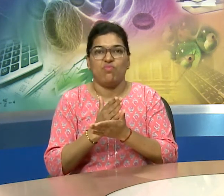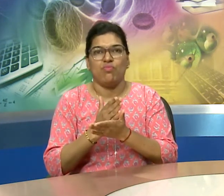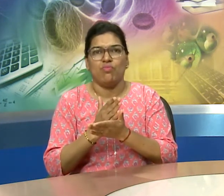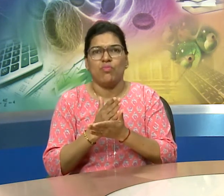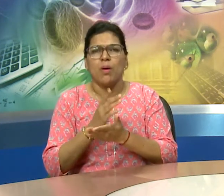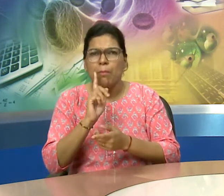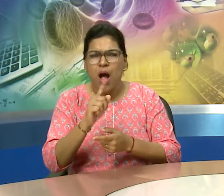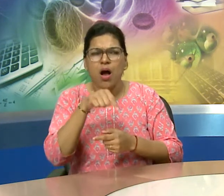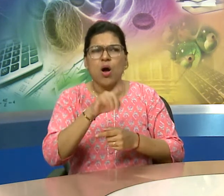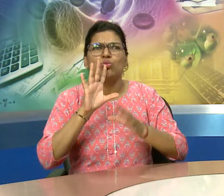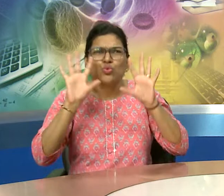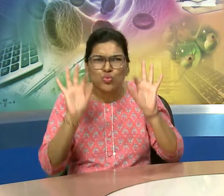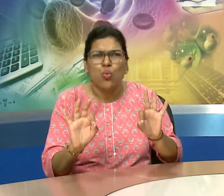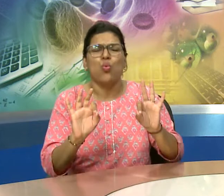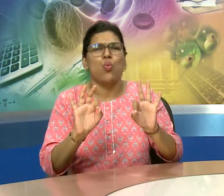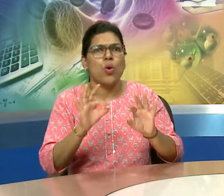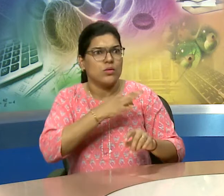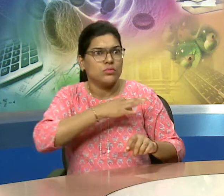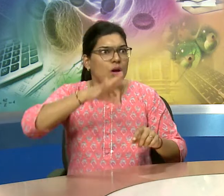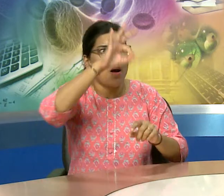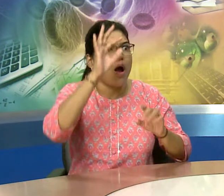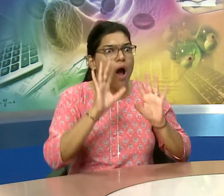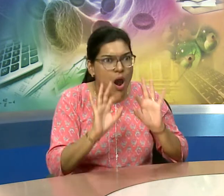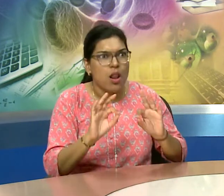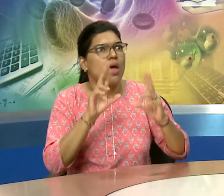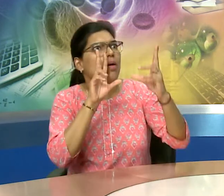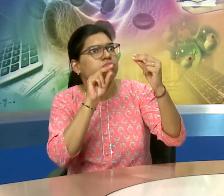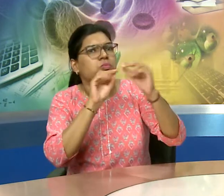And they all believed the world to be unreal,